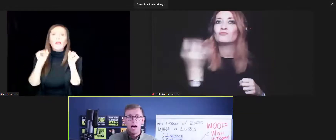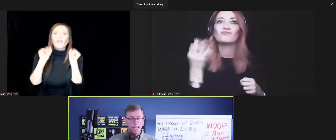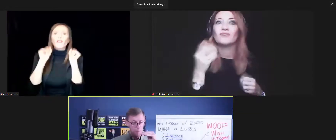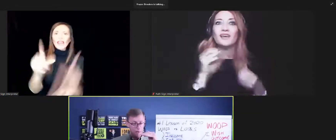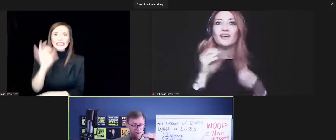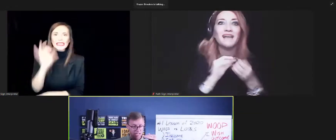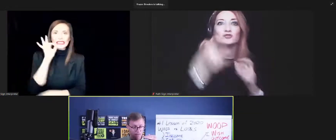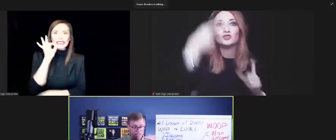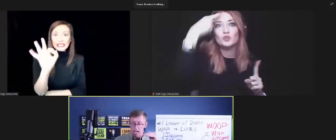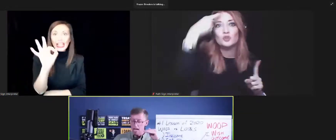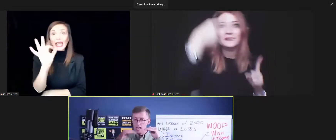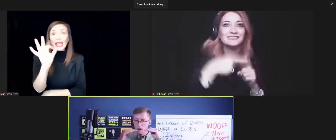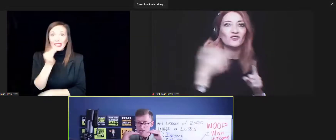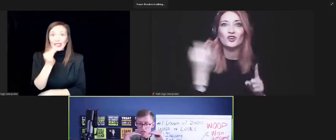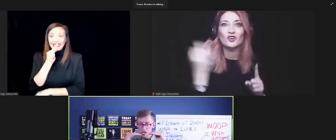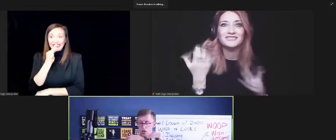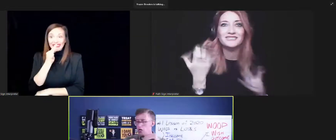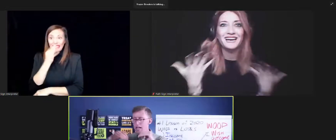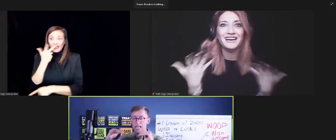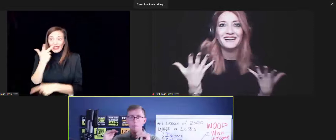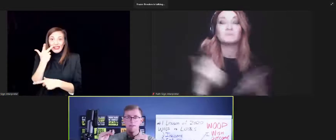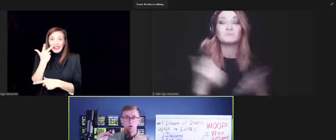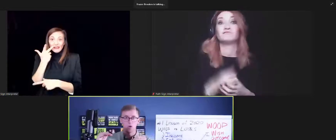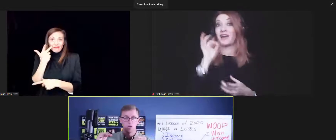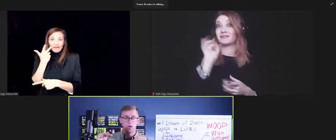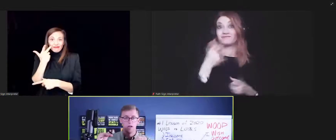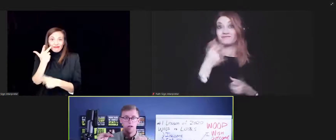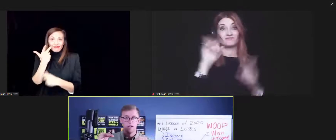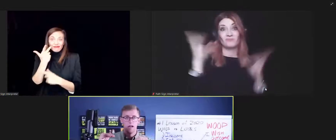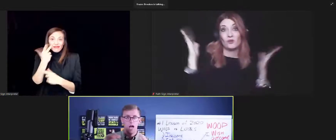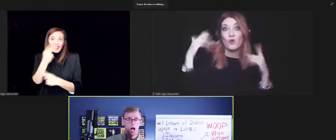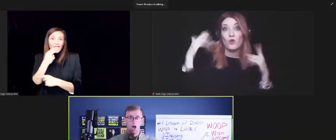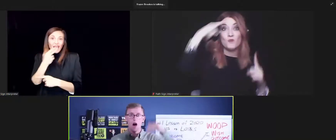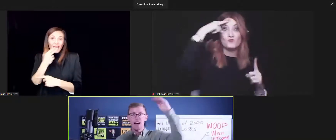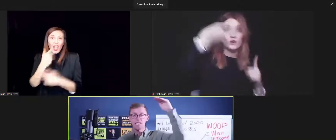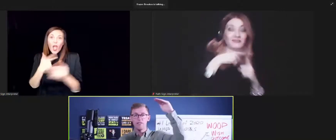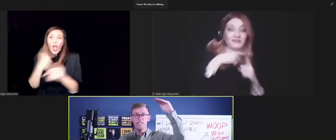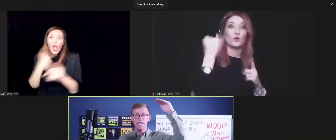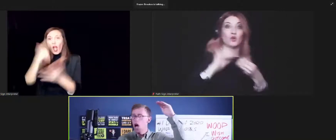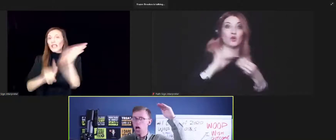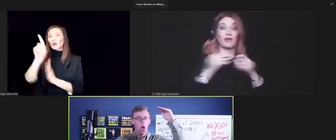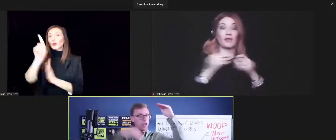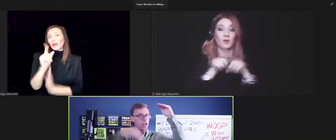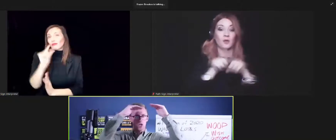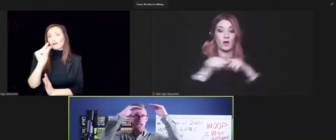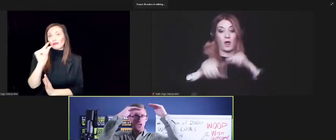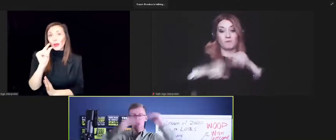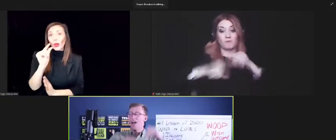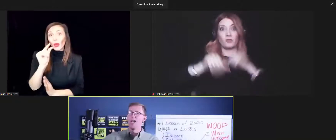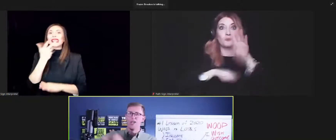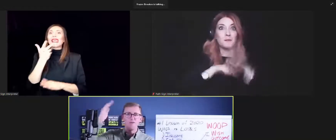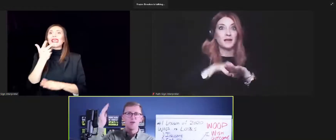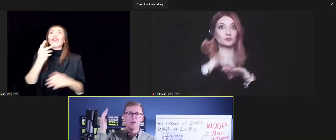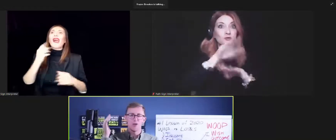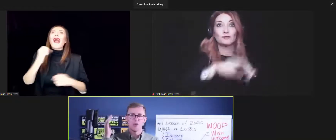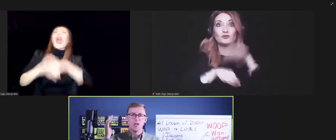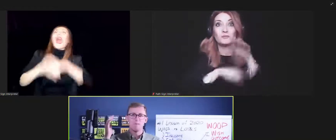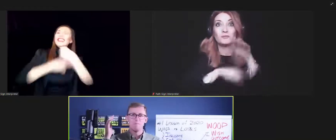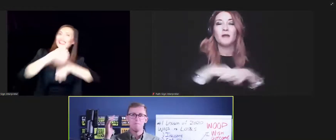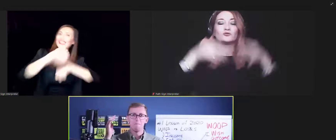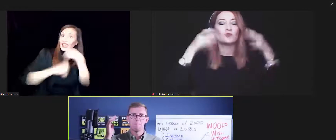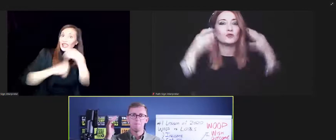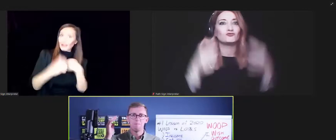A little bit of activity, a little bit of skills, a little bit of results. A lot of activity, a lot of skills, a lot of